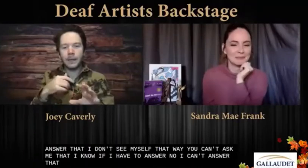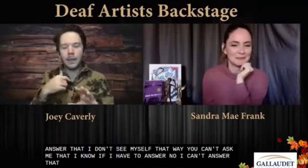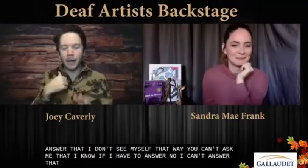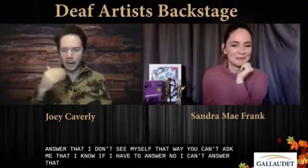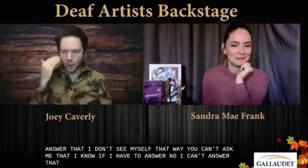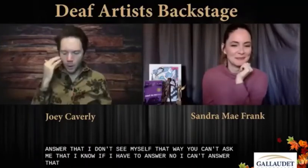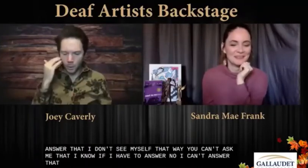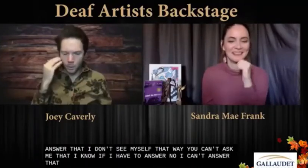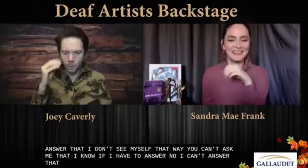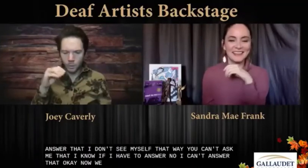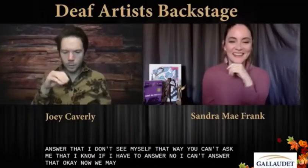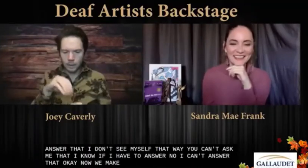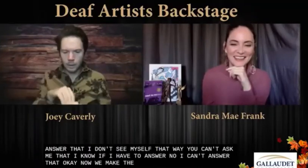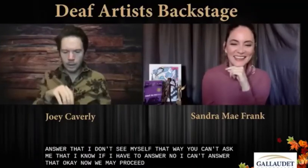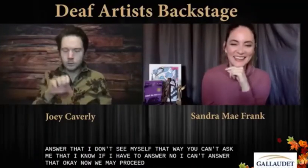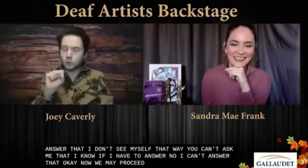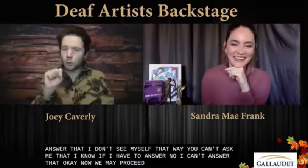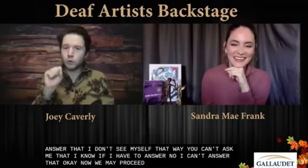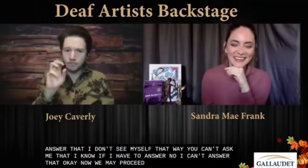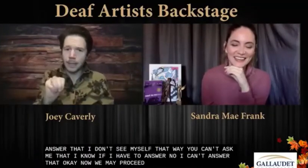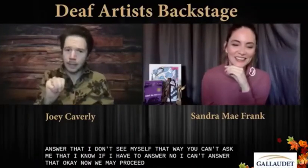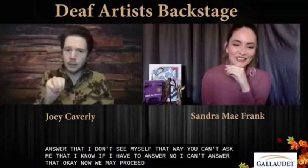okay now we may proceed